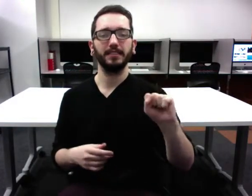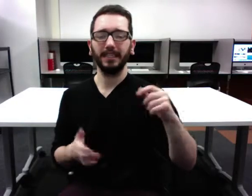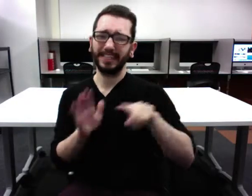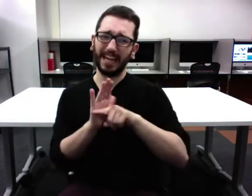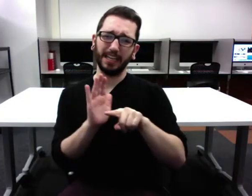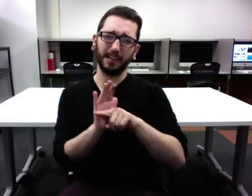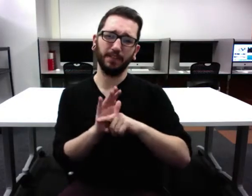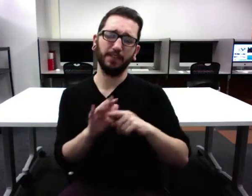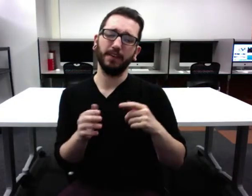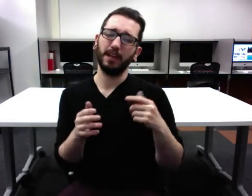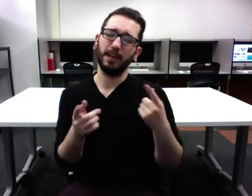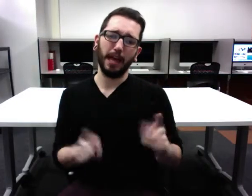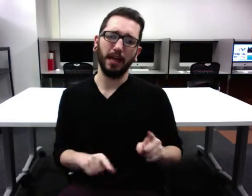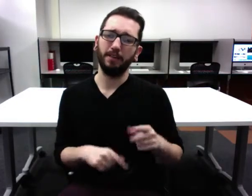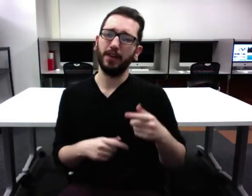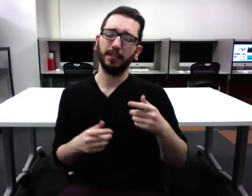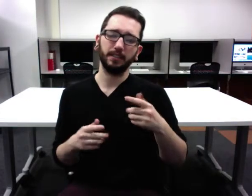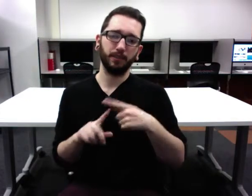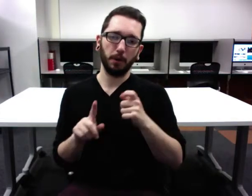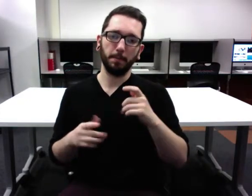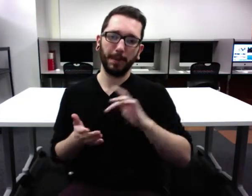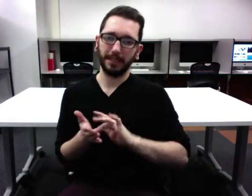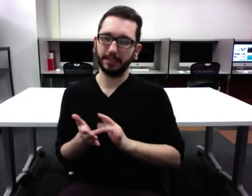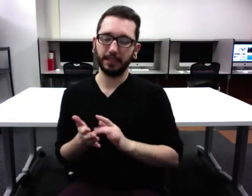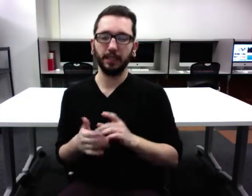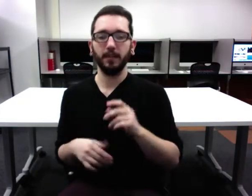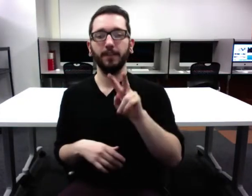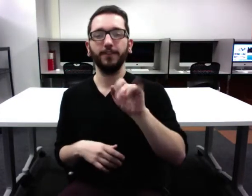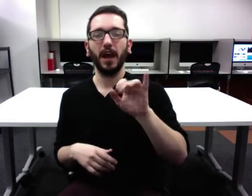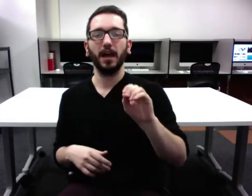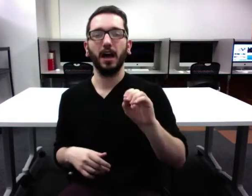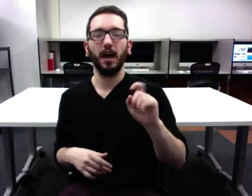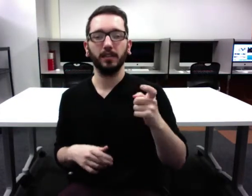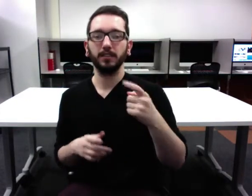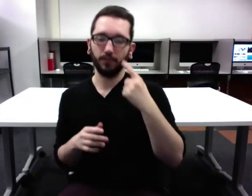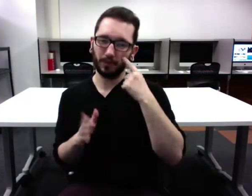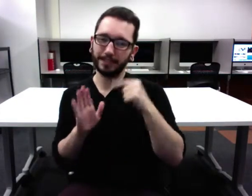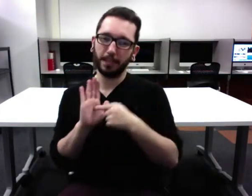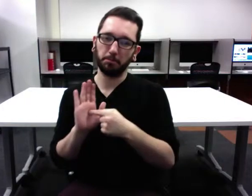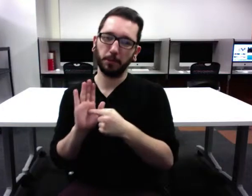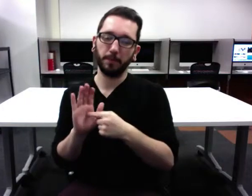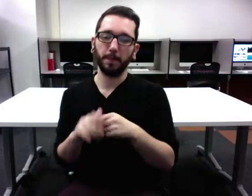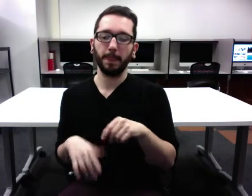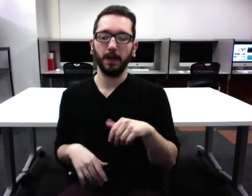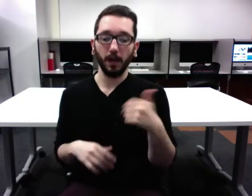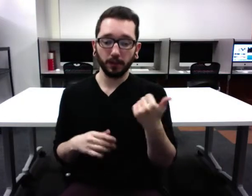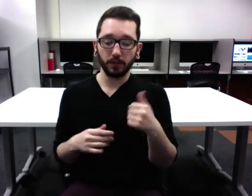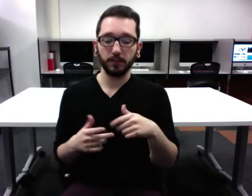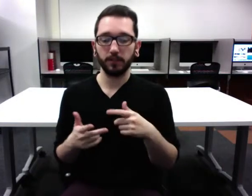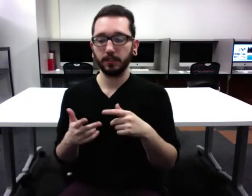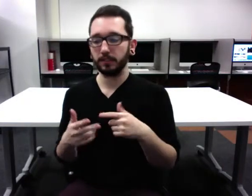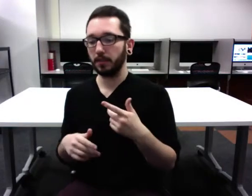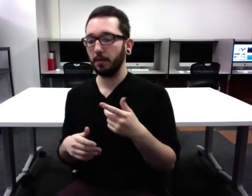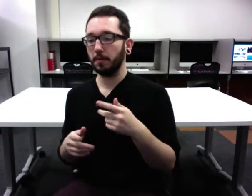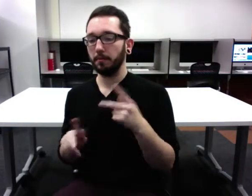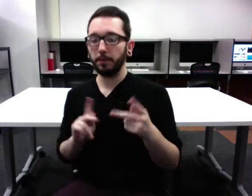you've heard mentioned about Vioxx, for example. Another thing that draws people to CAM is that many of our primary